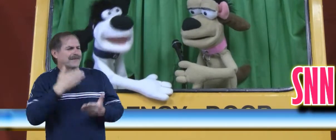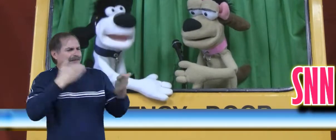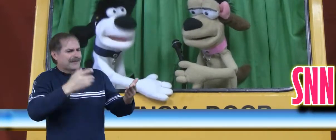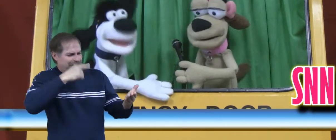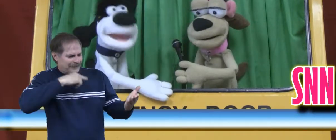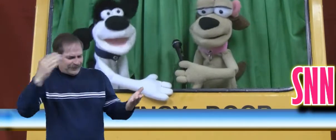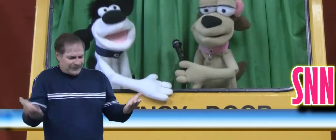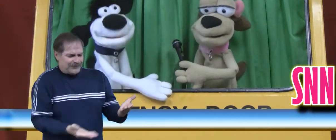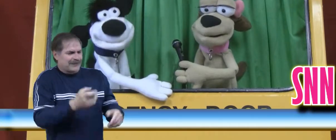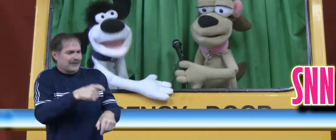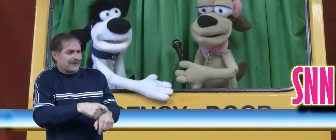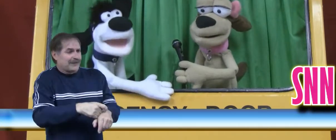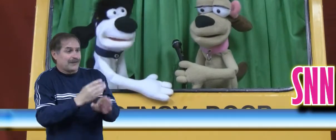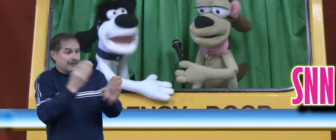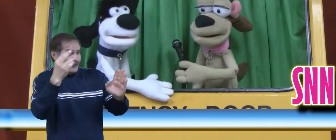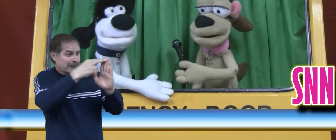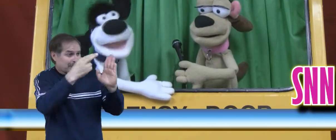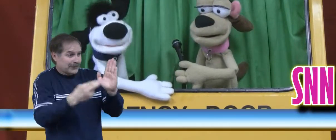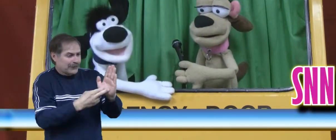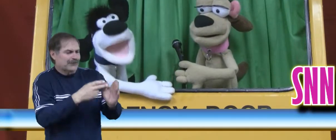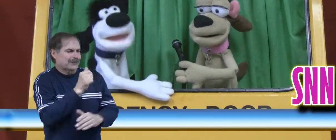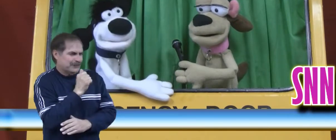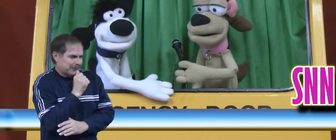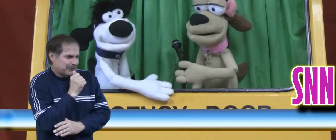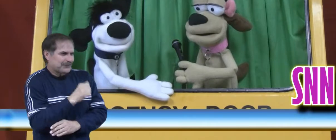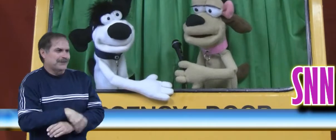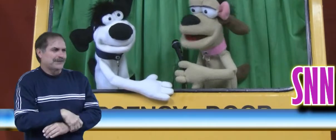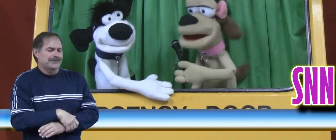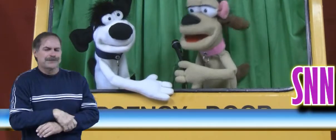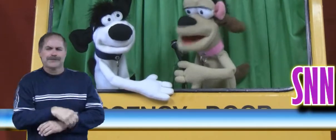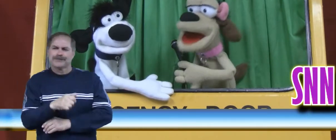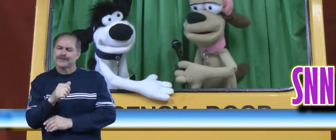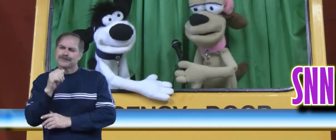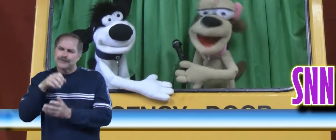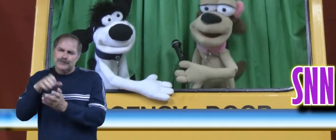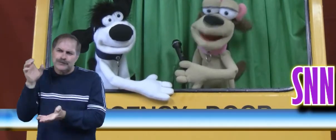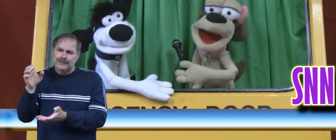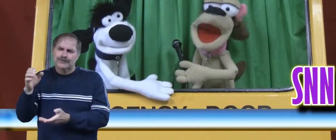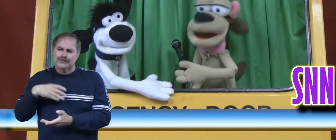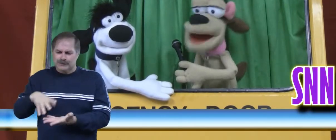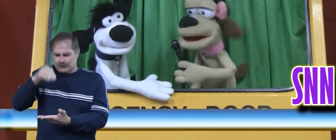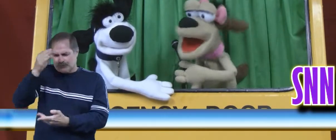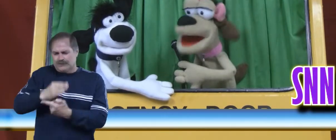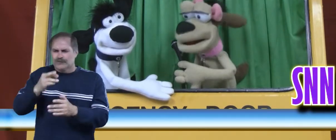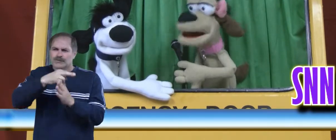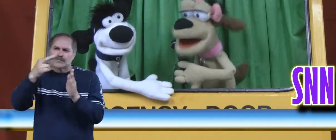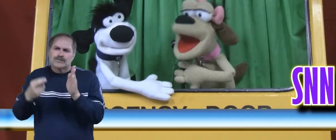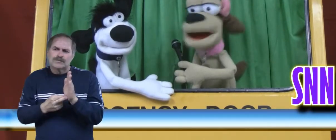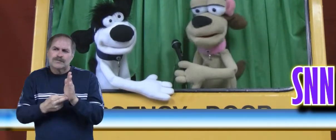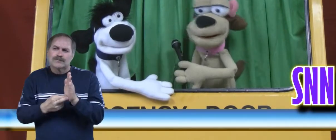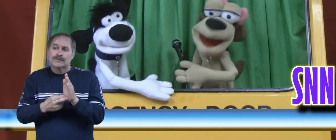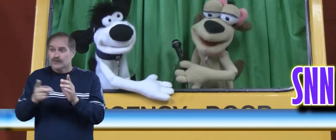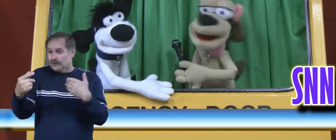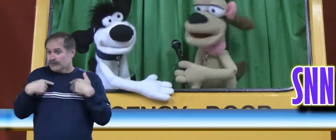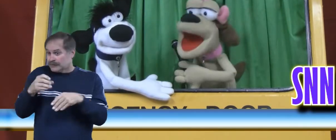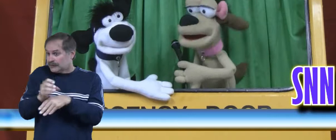And thank you for taking the time for bus safety, Miss Sadie. Sergeant Wolf, we would like to learn some of the bus safety